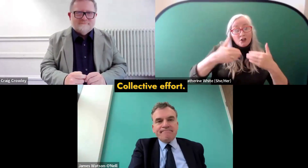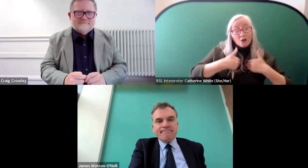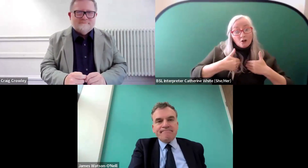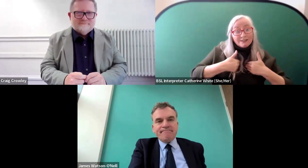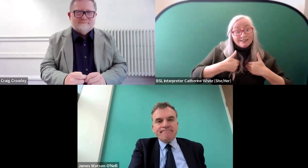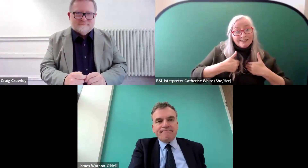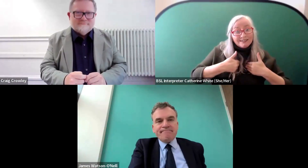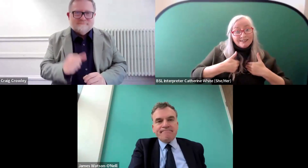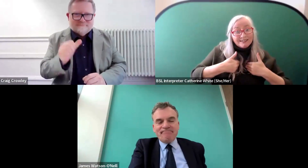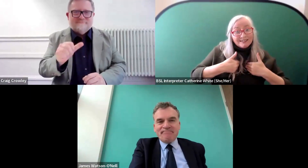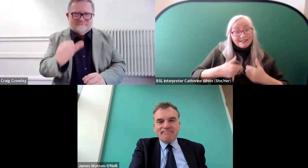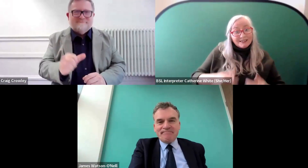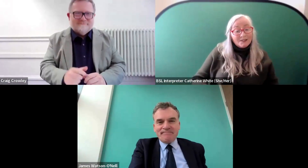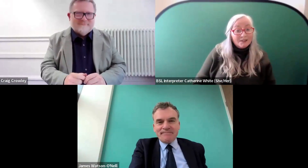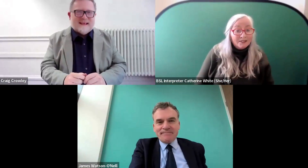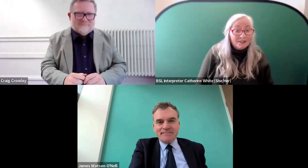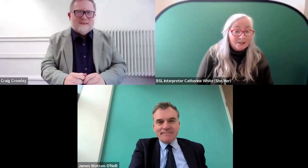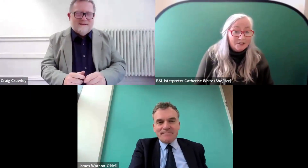effort.